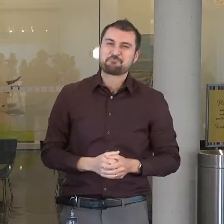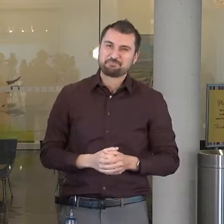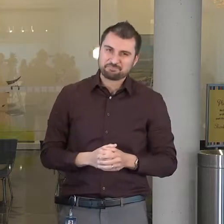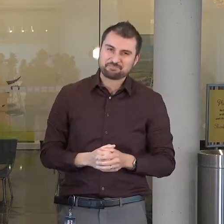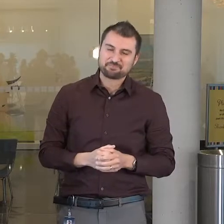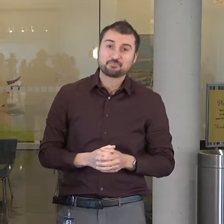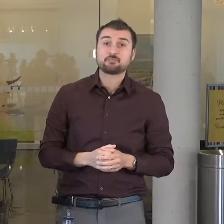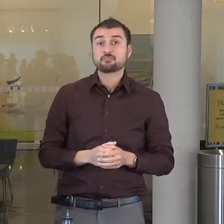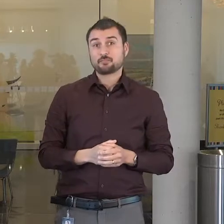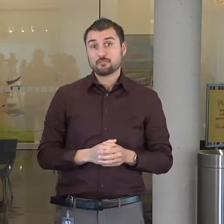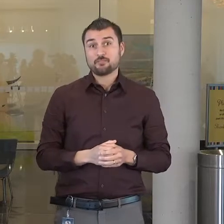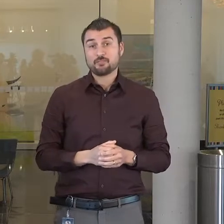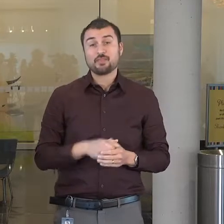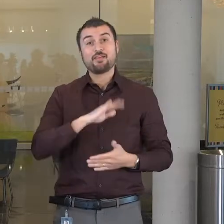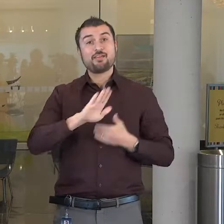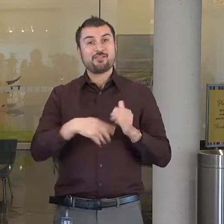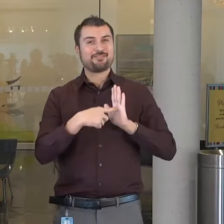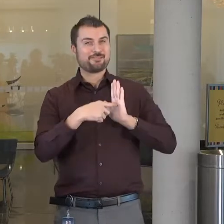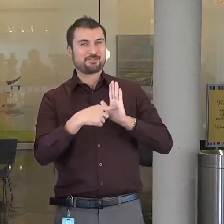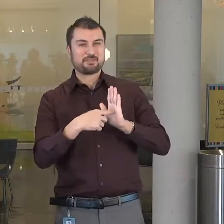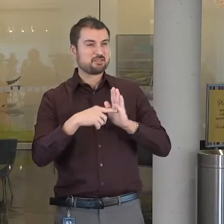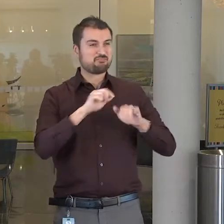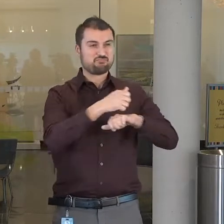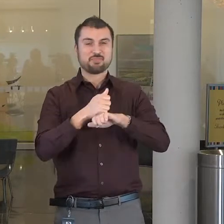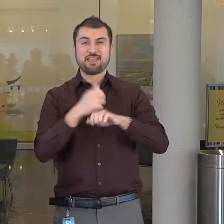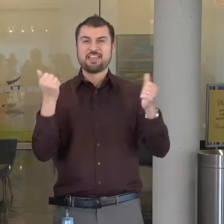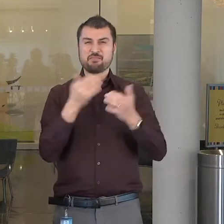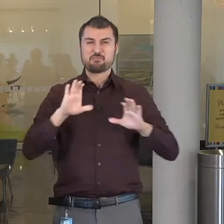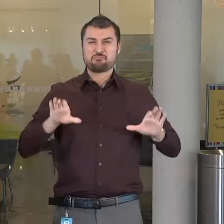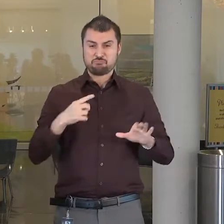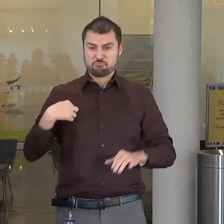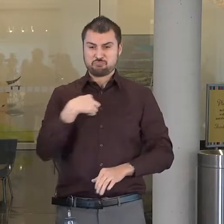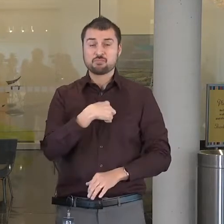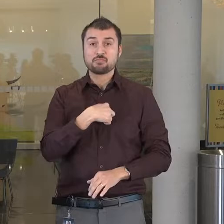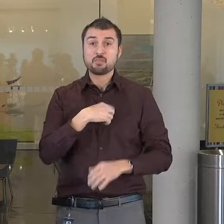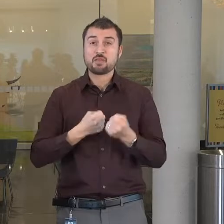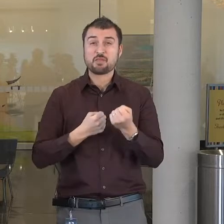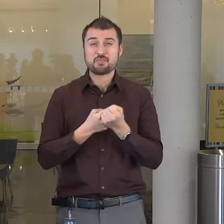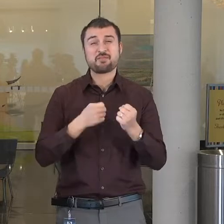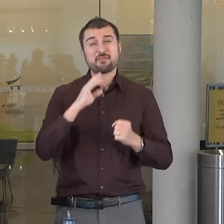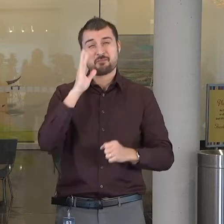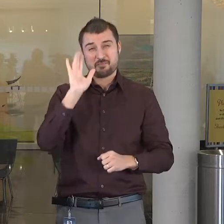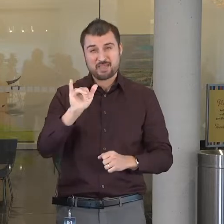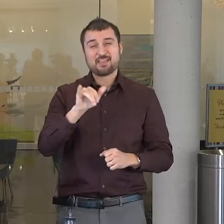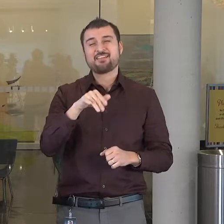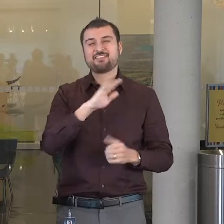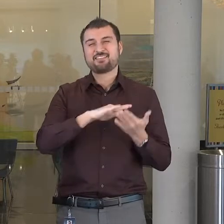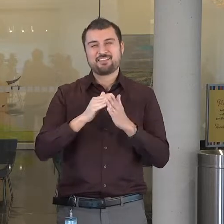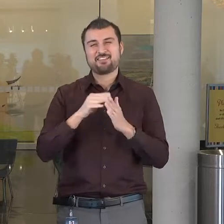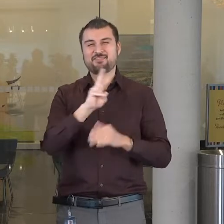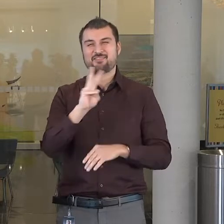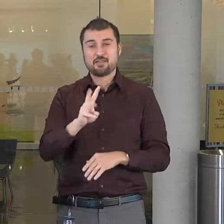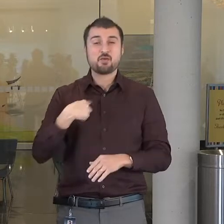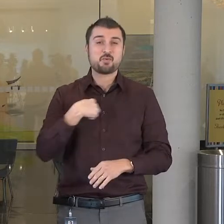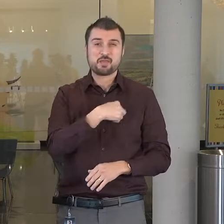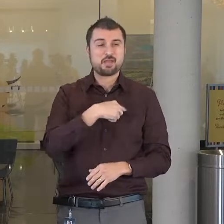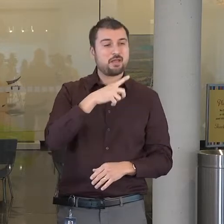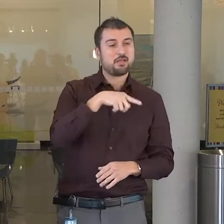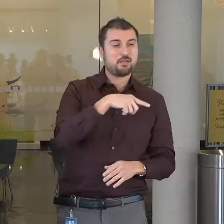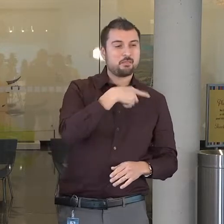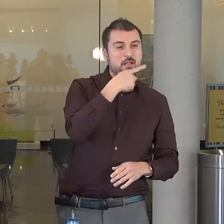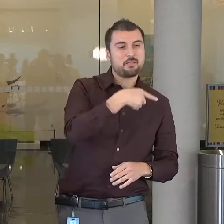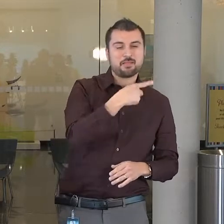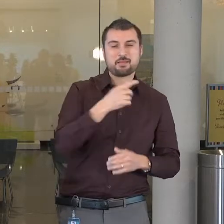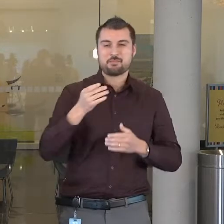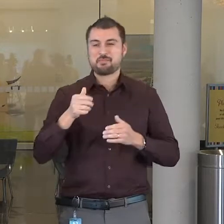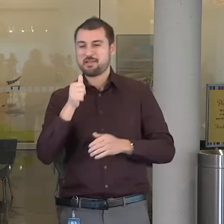All the exhibitions and everything that we do is supported by the City of Wichita. We are a public-private partnership,